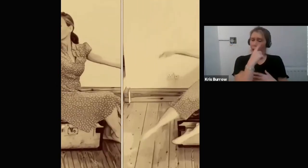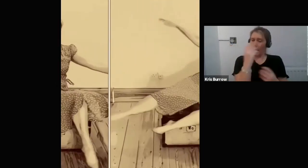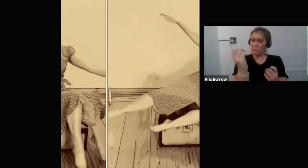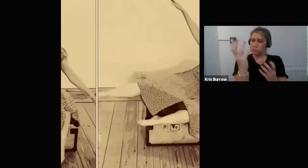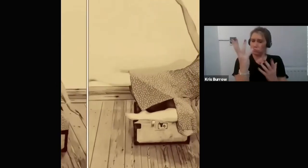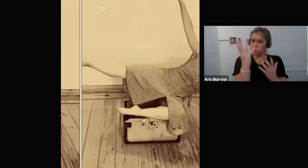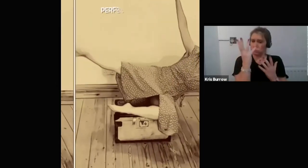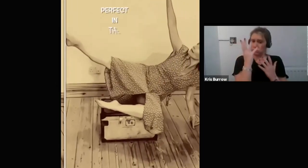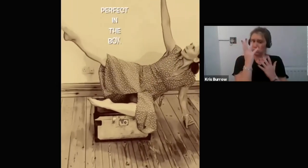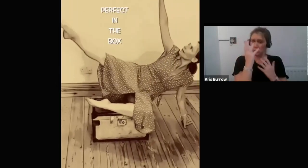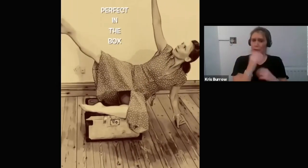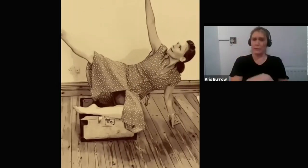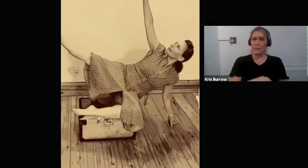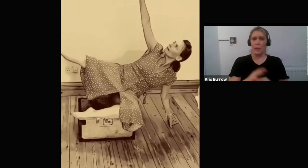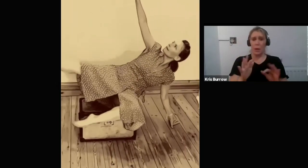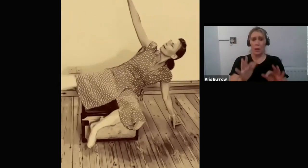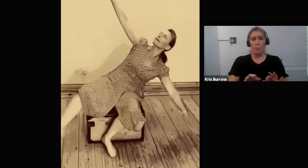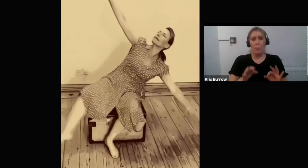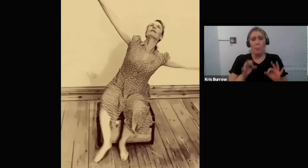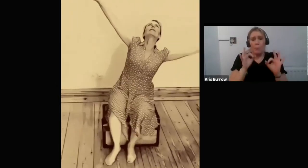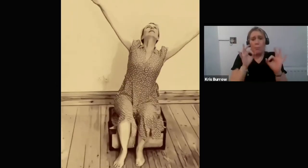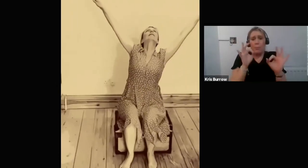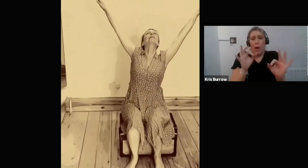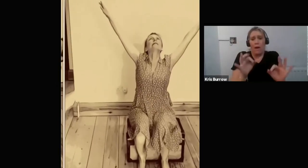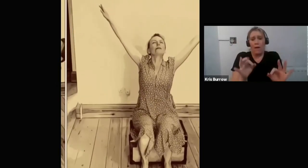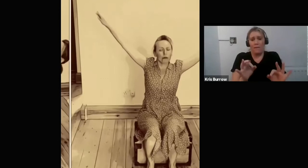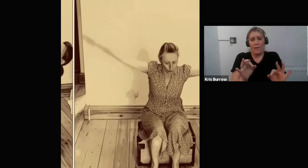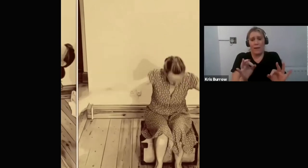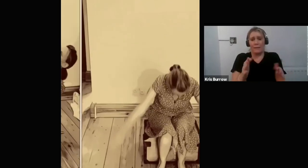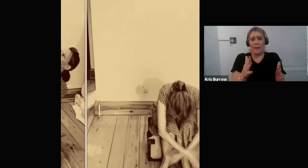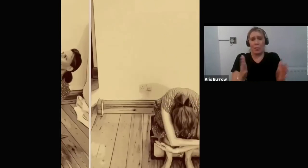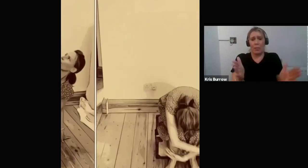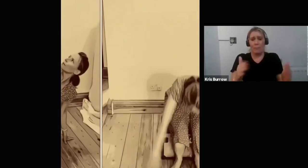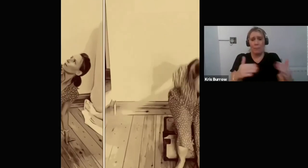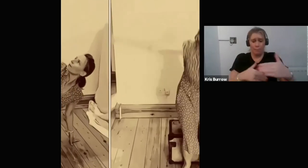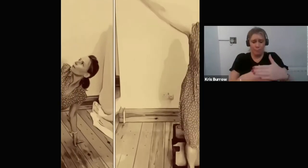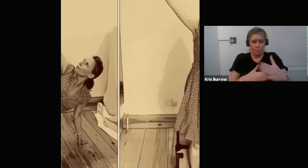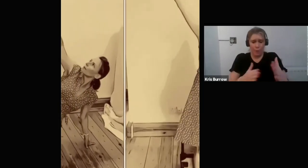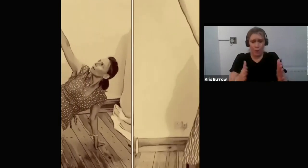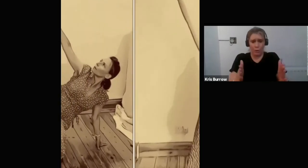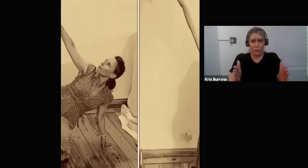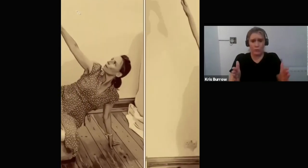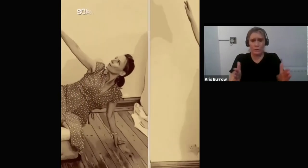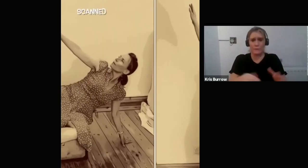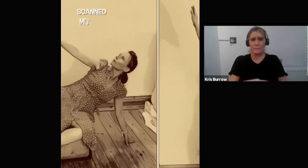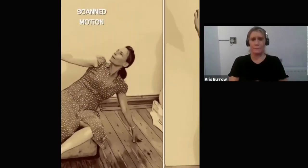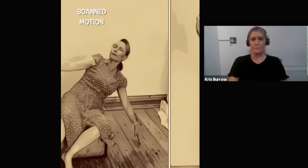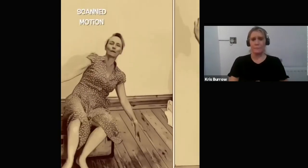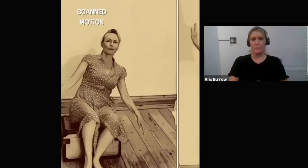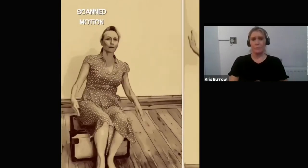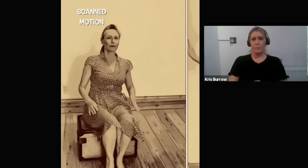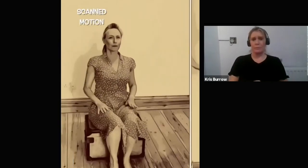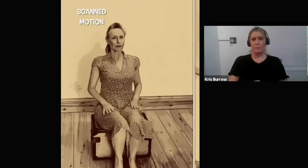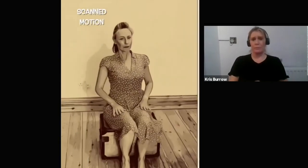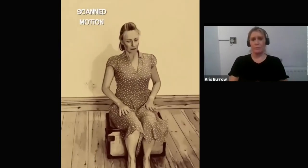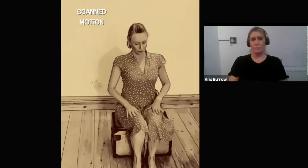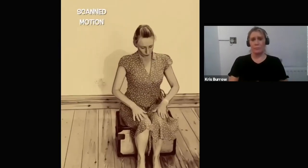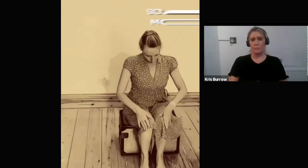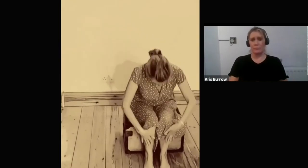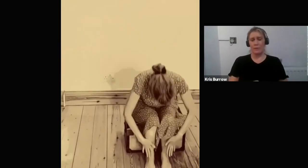perfect in the box, scant motion.